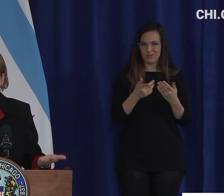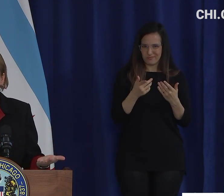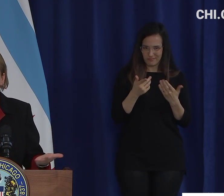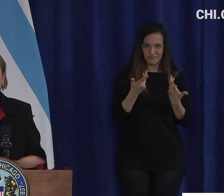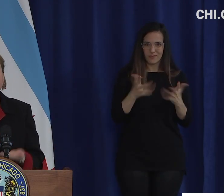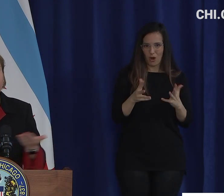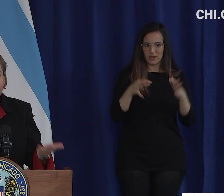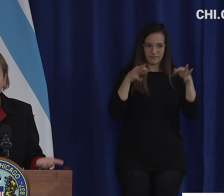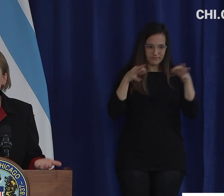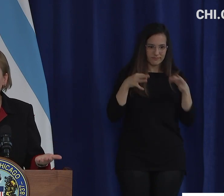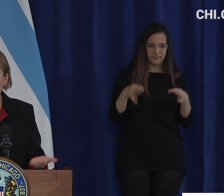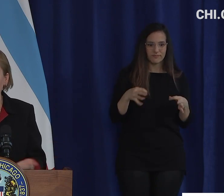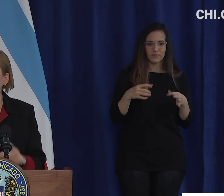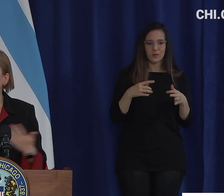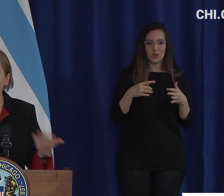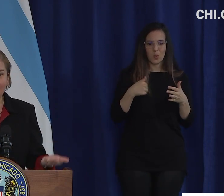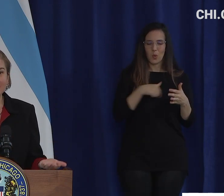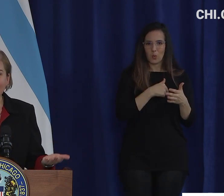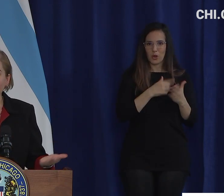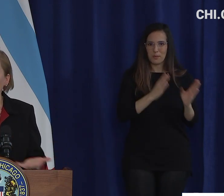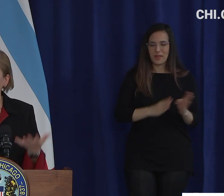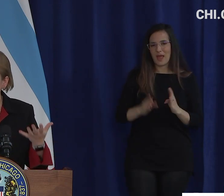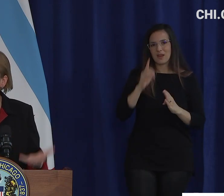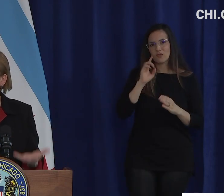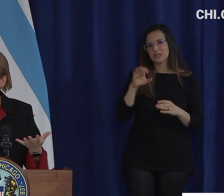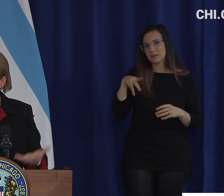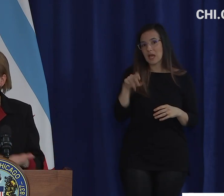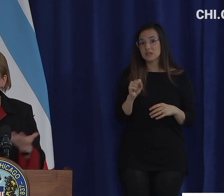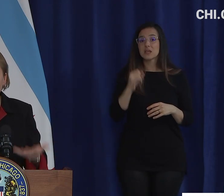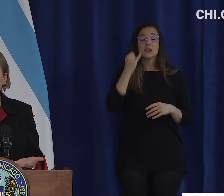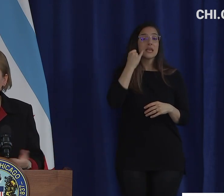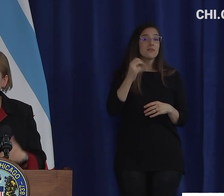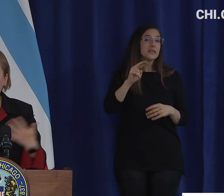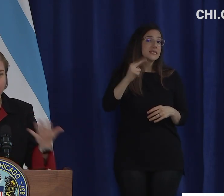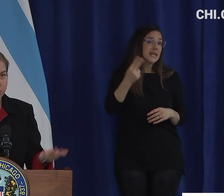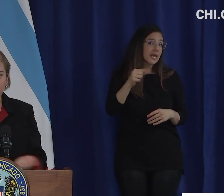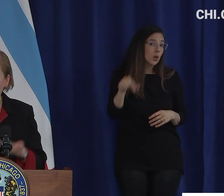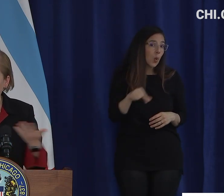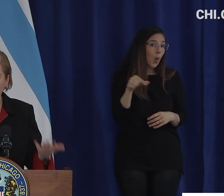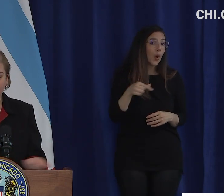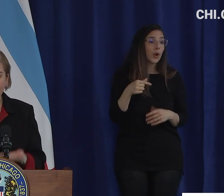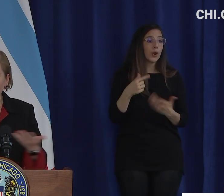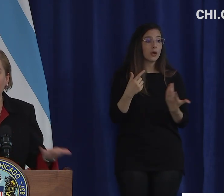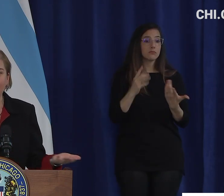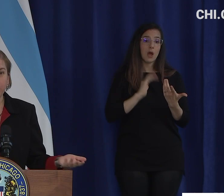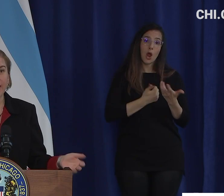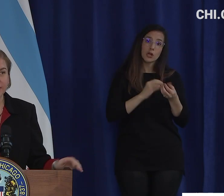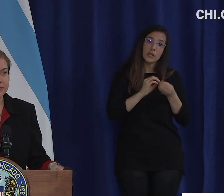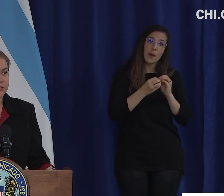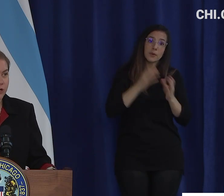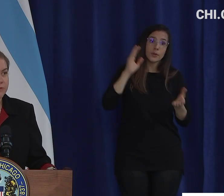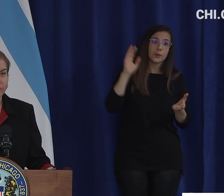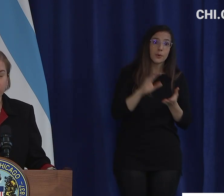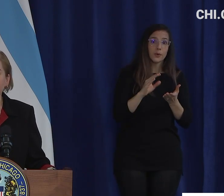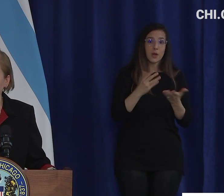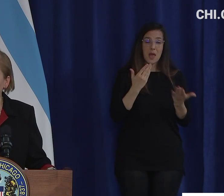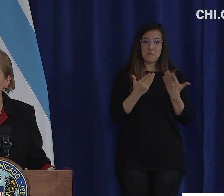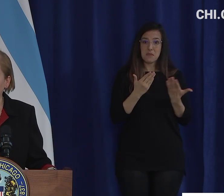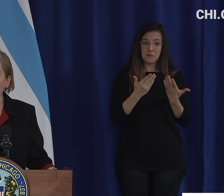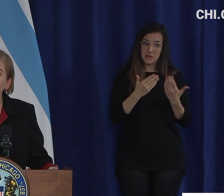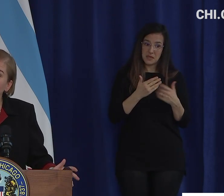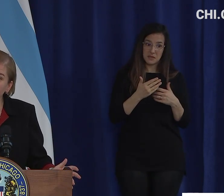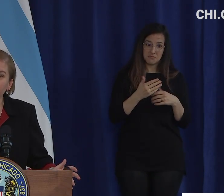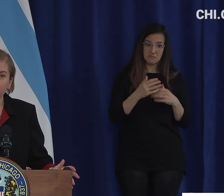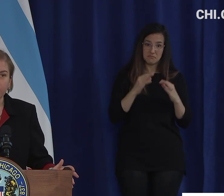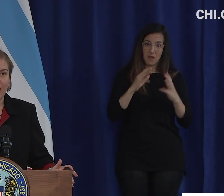Chicago Public Schools. If we get to a point in the second quarter where we're in better shape, like we have a lot of practice in terms of really limiting